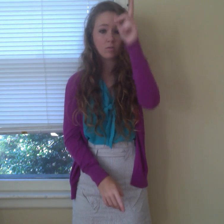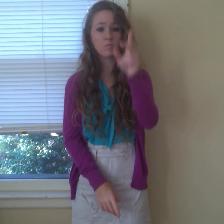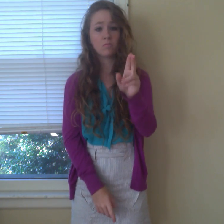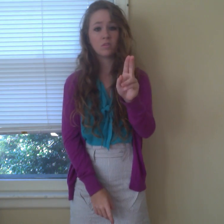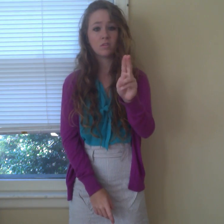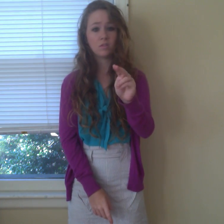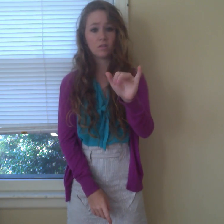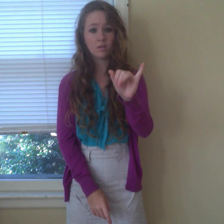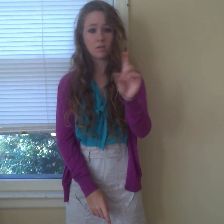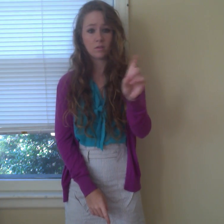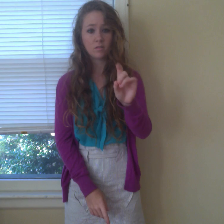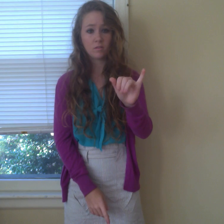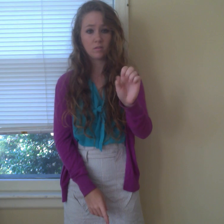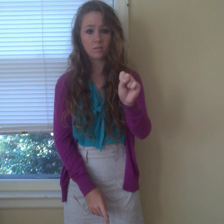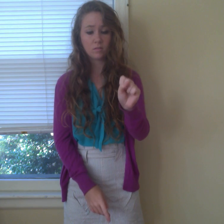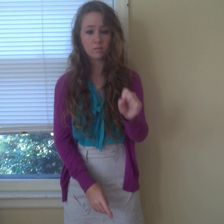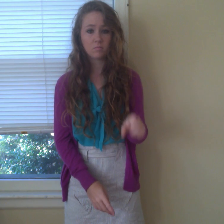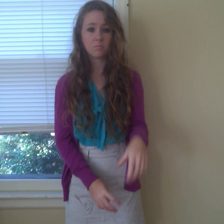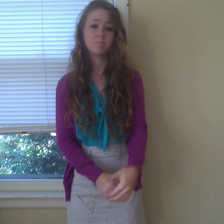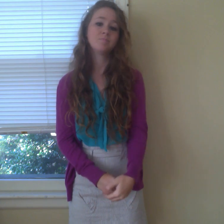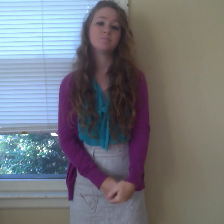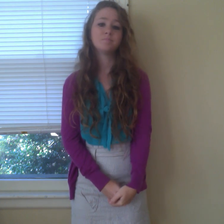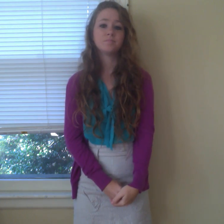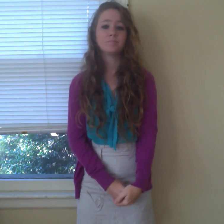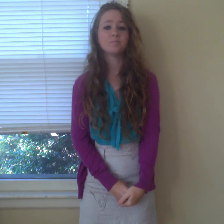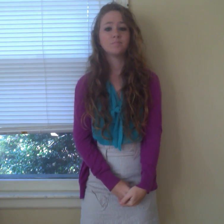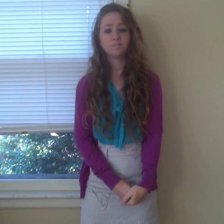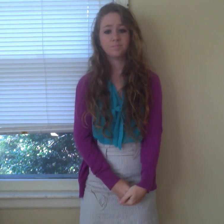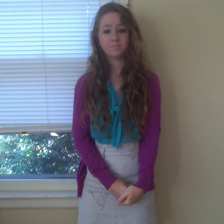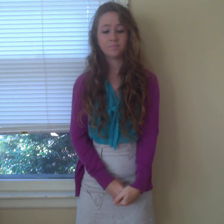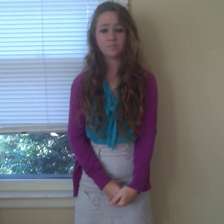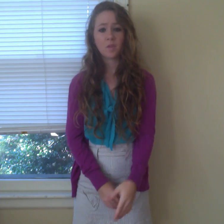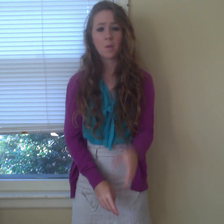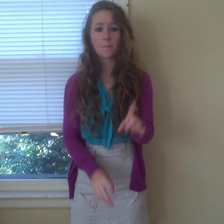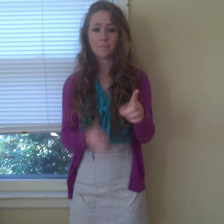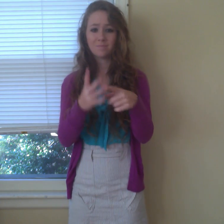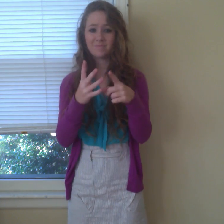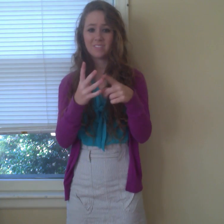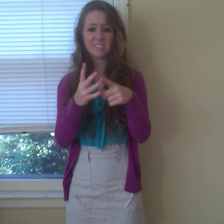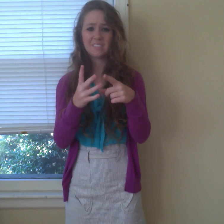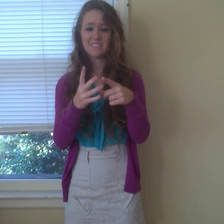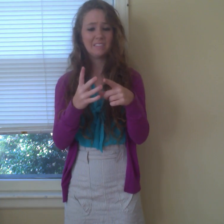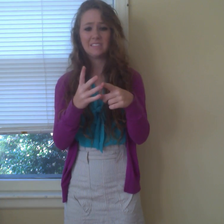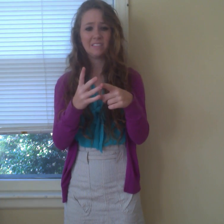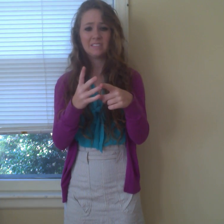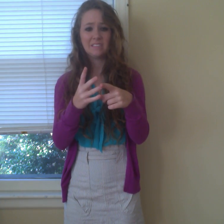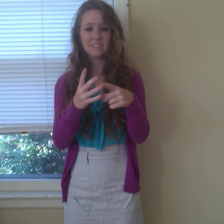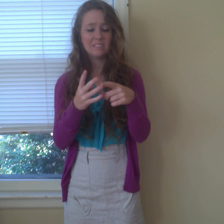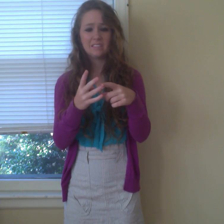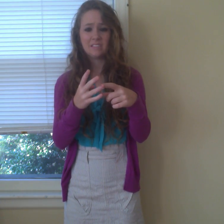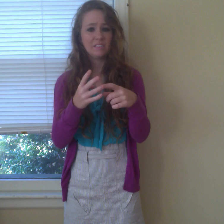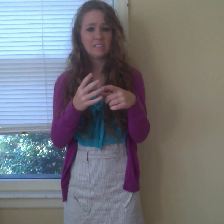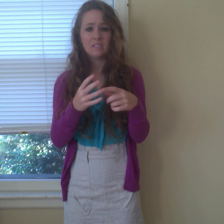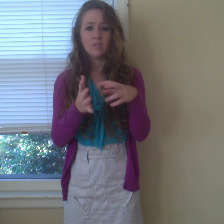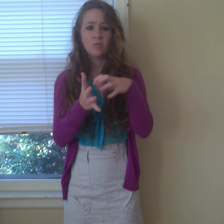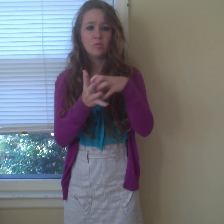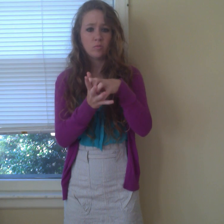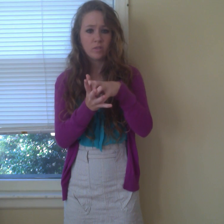power. But anarchy isn't a stable form of government. It's a quick transition from something that exists to something desired by